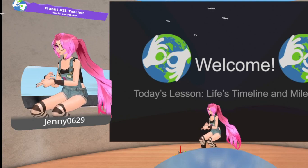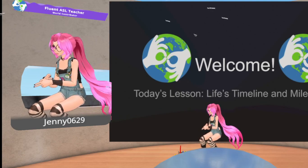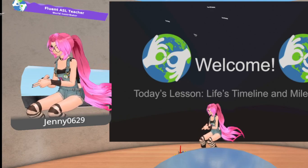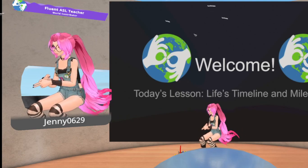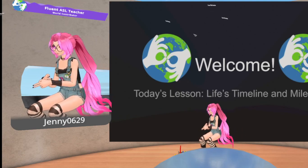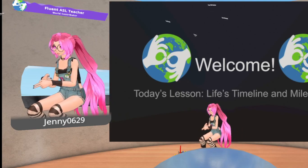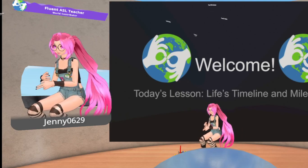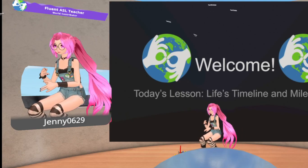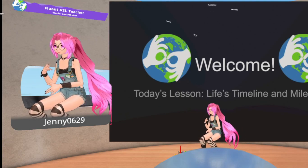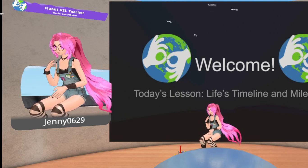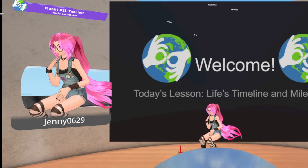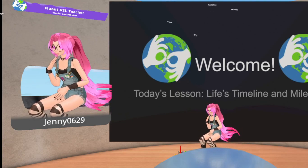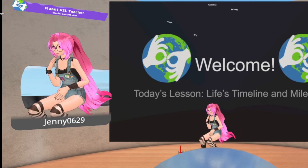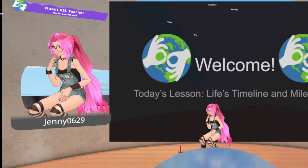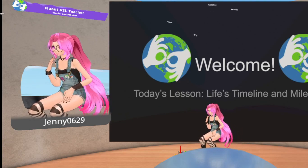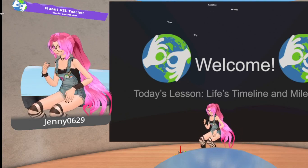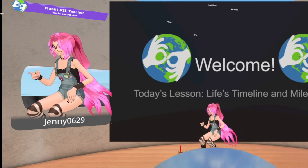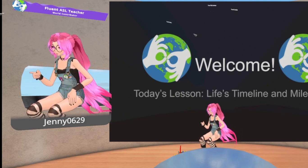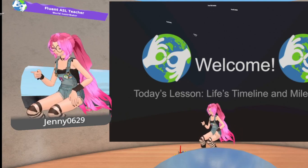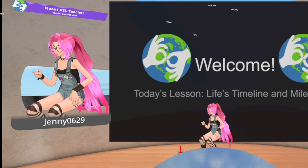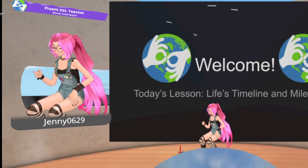I'm thinking of careful, not keep.